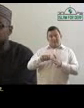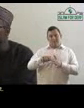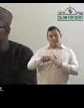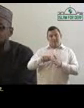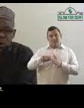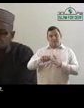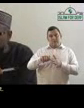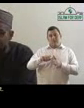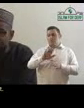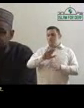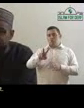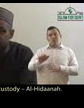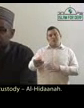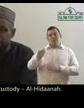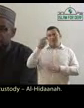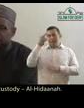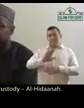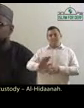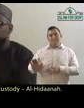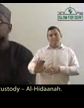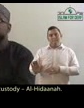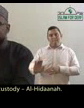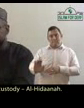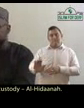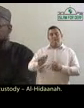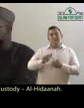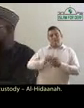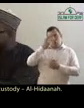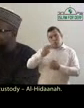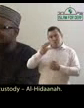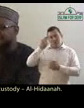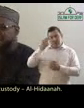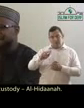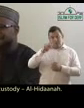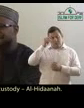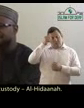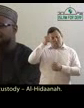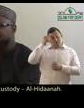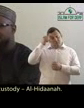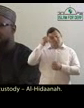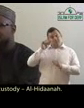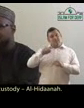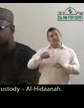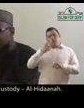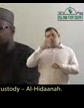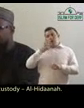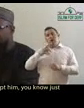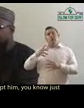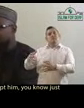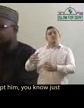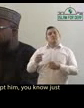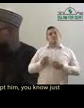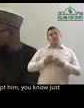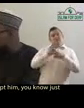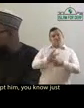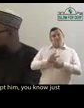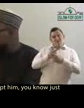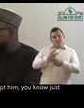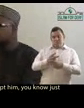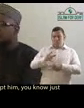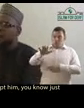Allah told the Prophet, don't do that. Now it's permissible to take custody. Al-Hidana. There's